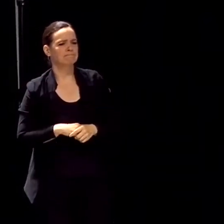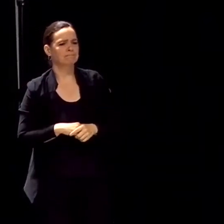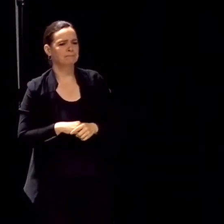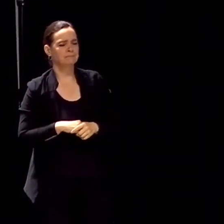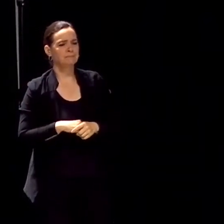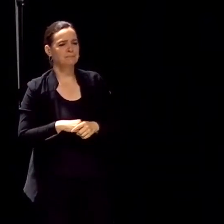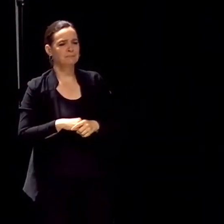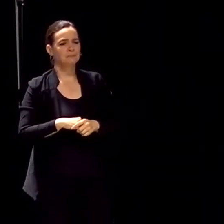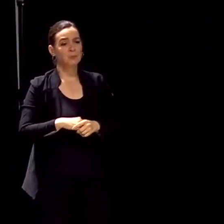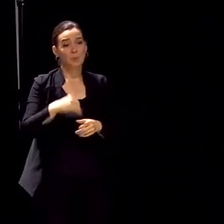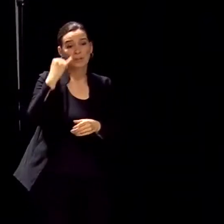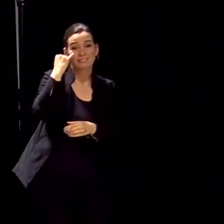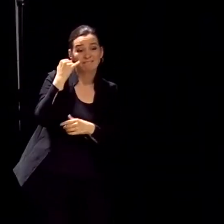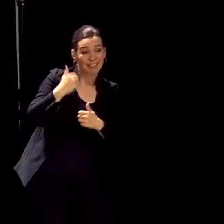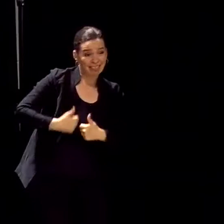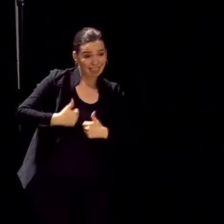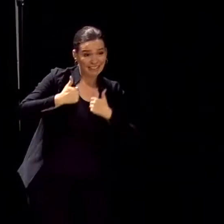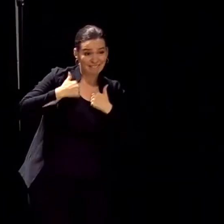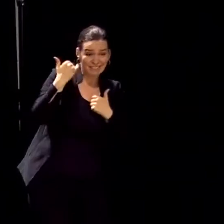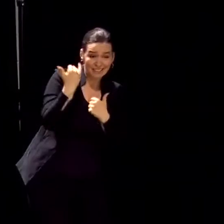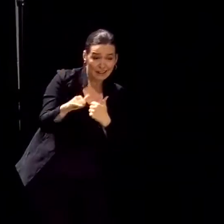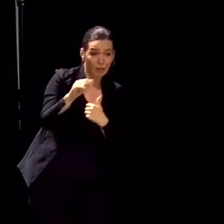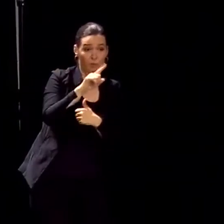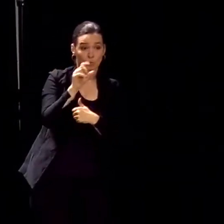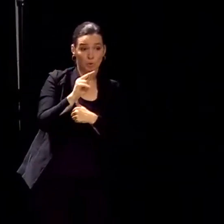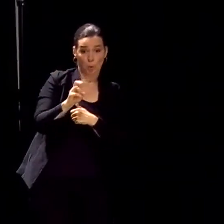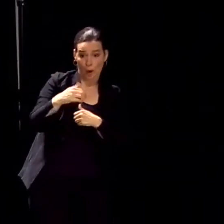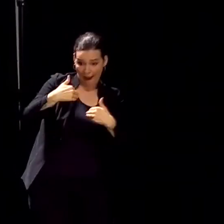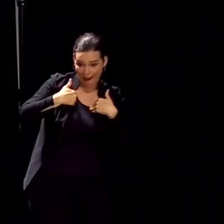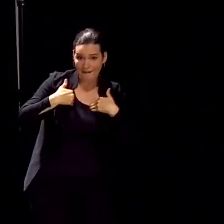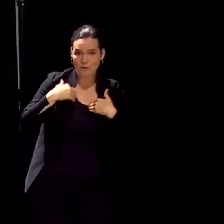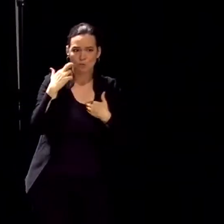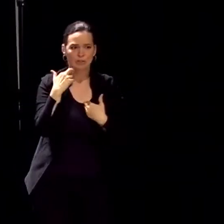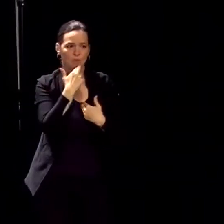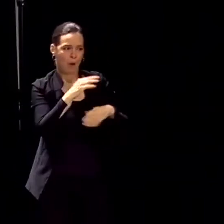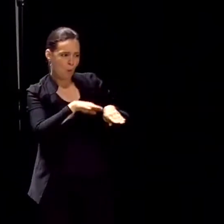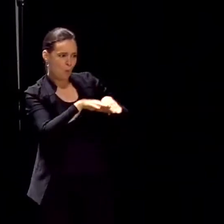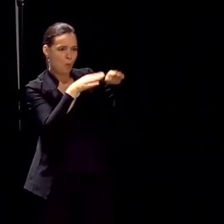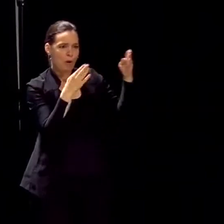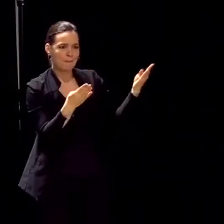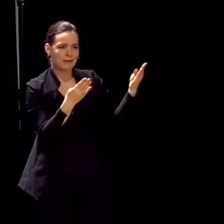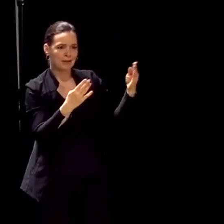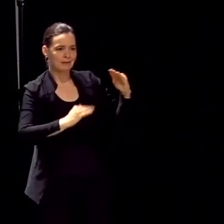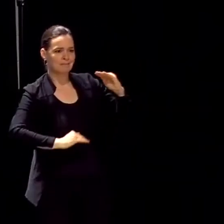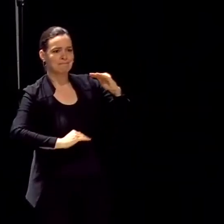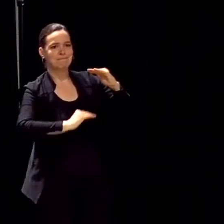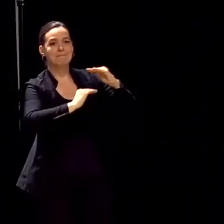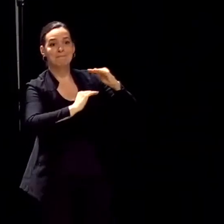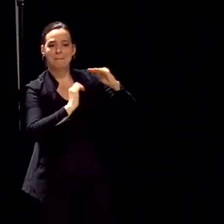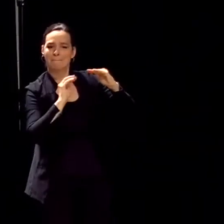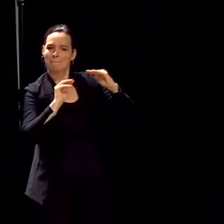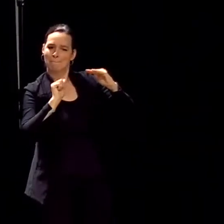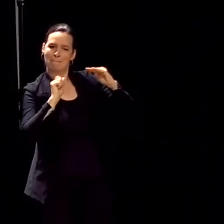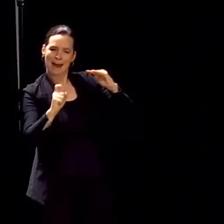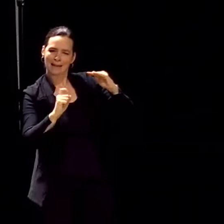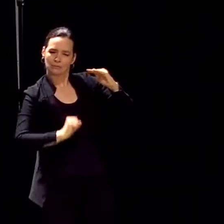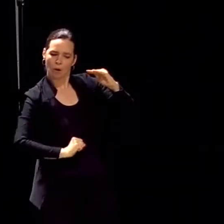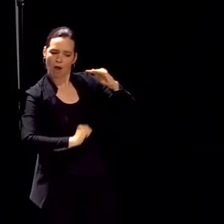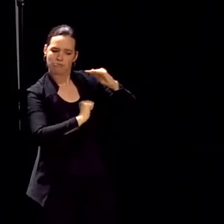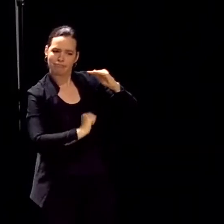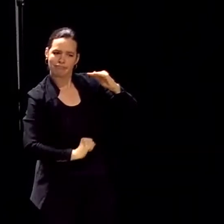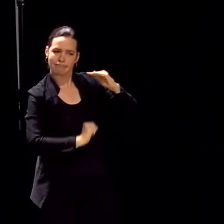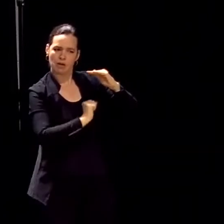zone and you have a restaurant, you are now maximum table is 4 people rather than